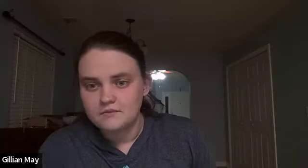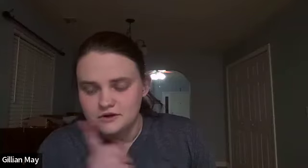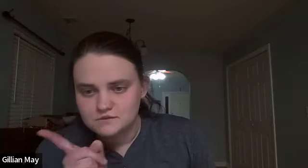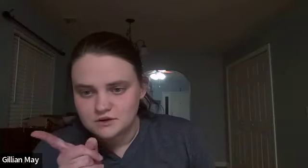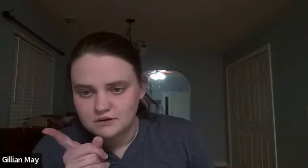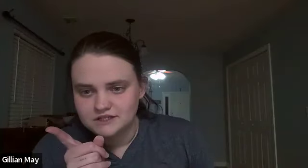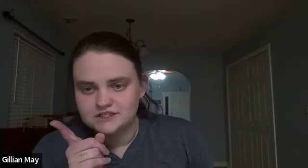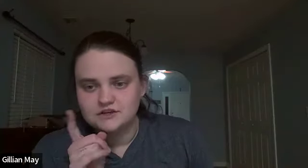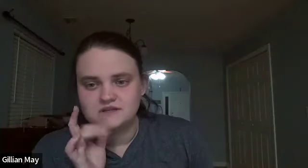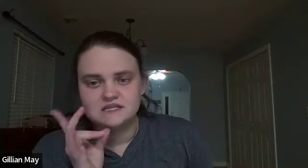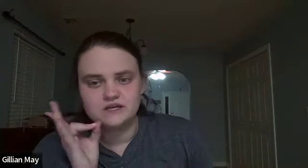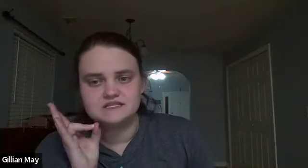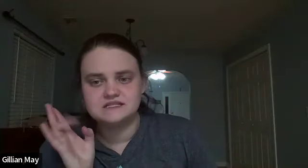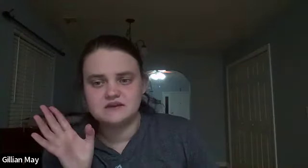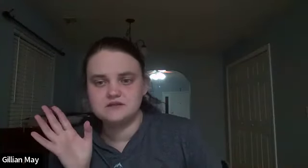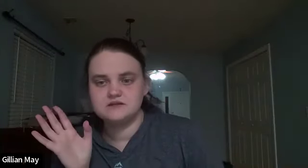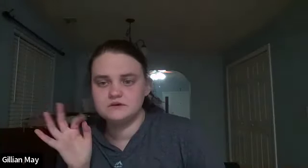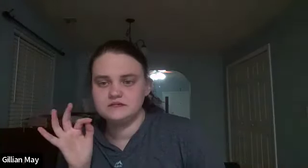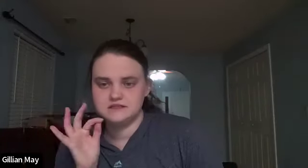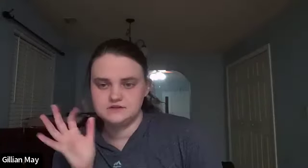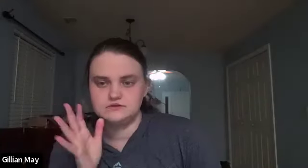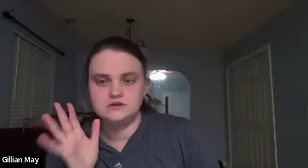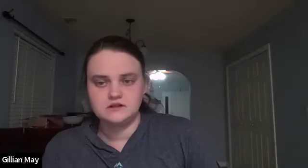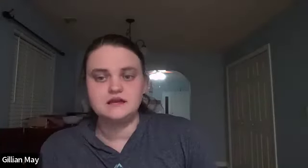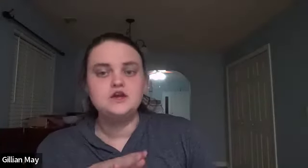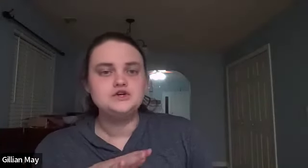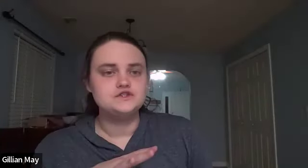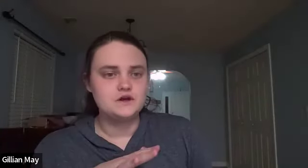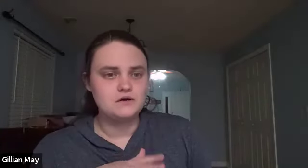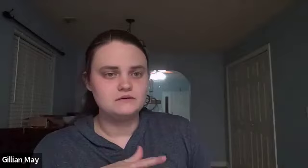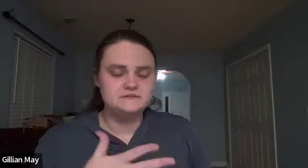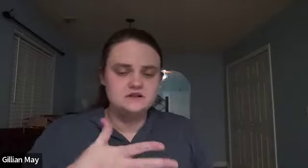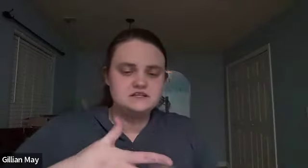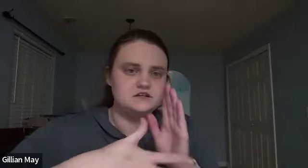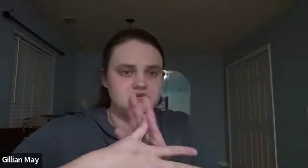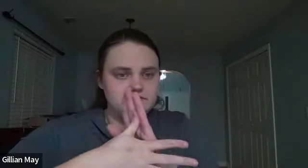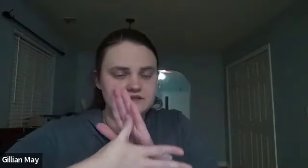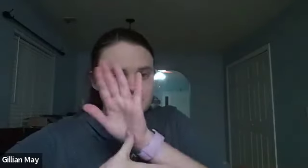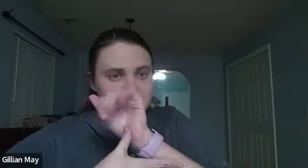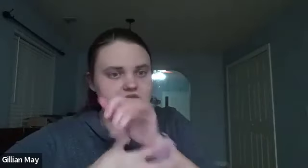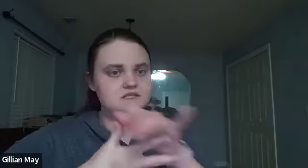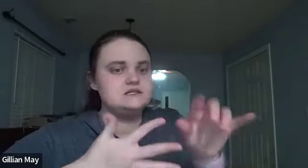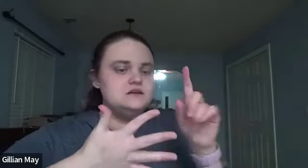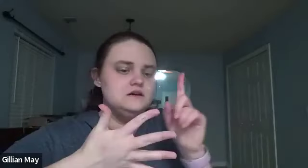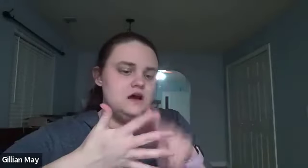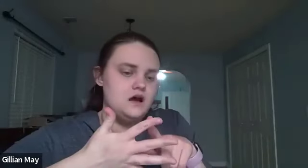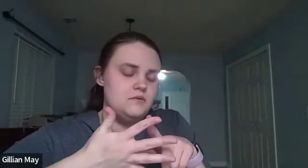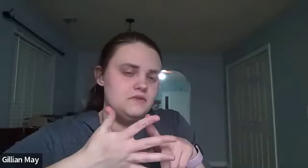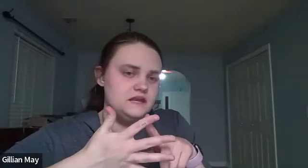There is one quick question. So this, what does the 7-week schedule look like? So typically it starts like tonight with ABCs. The next